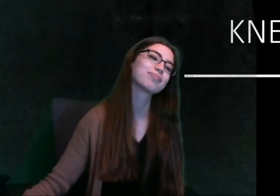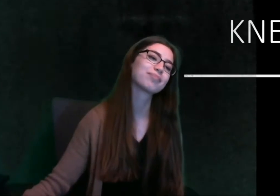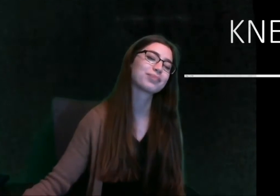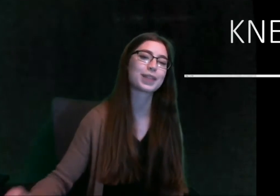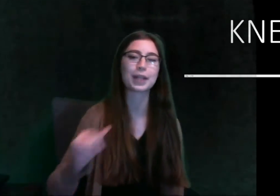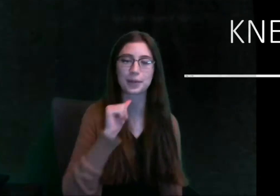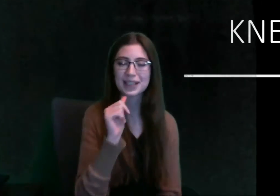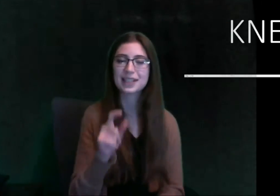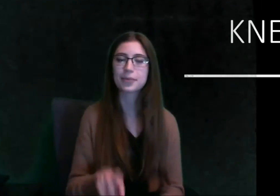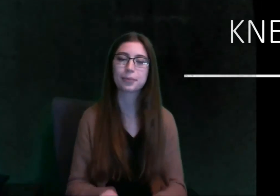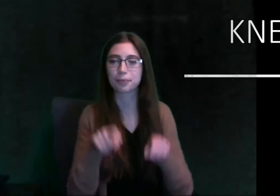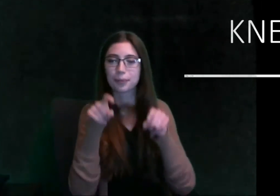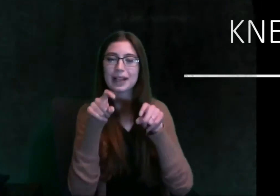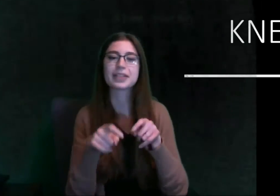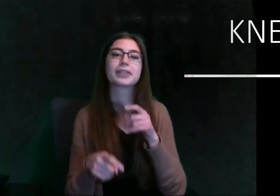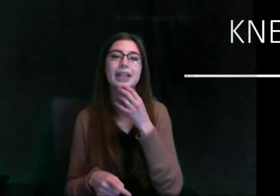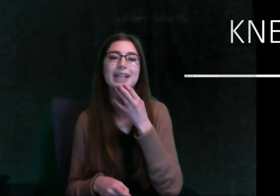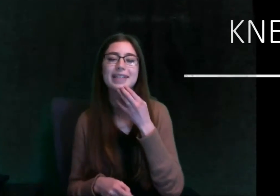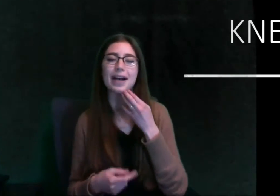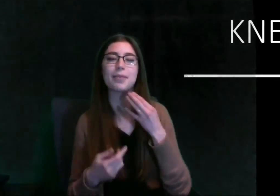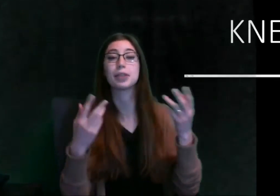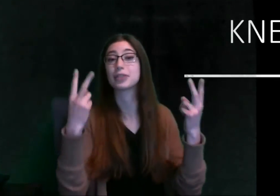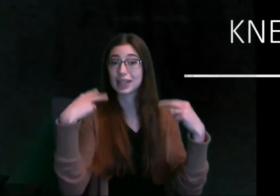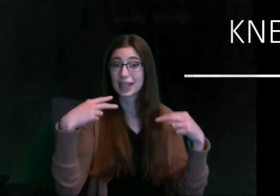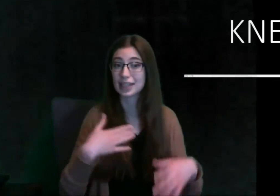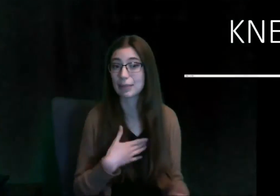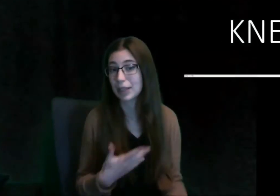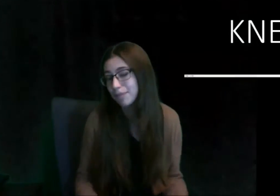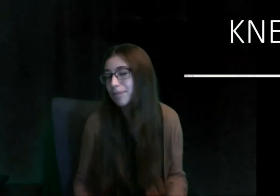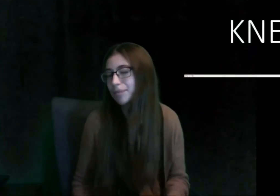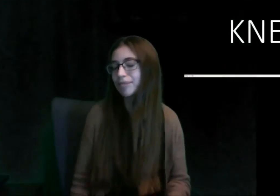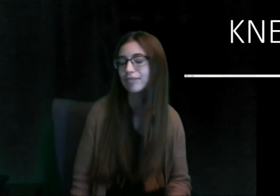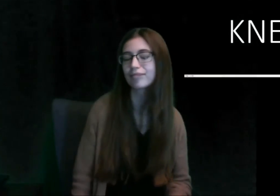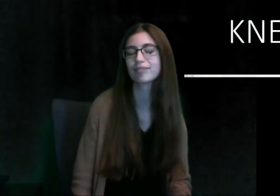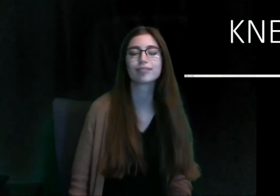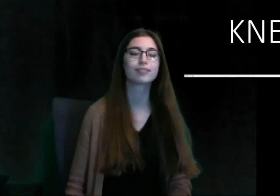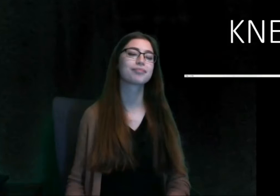You don't need to raise your legs up, you just can't see me.